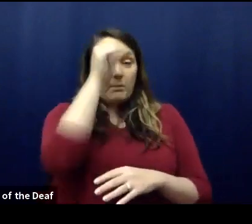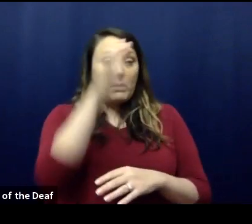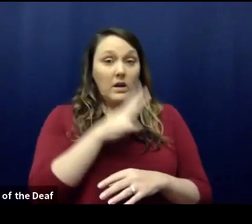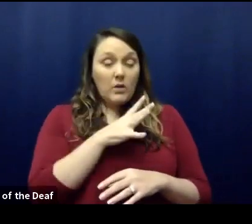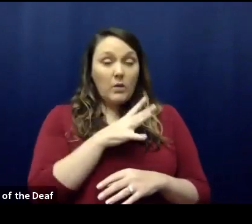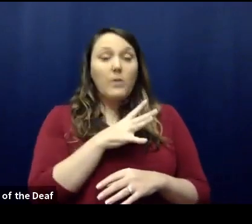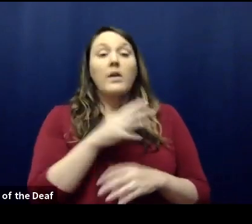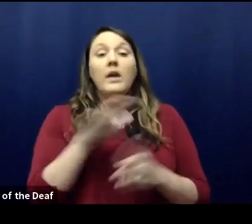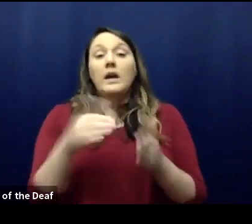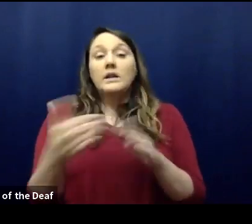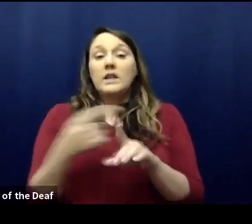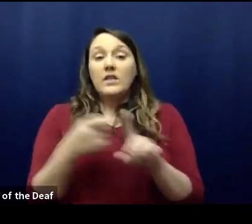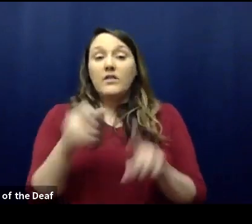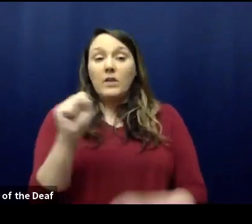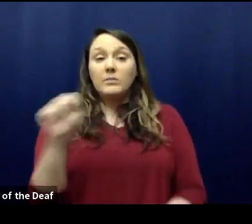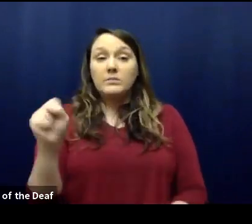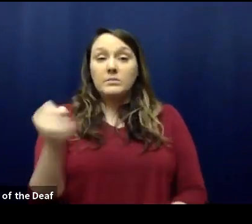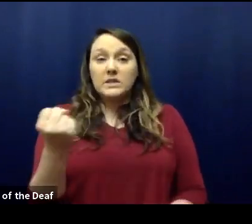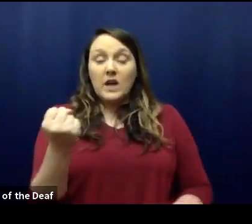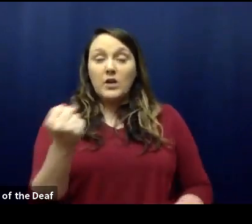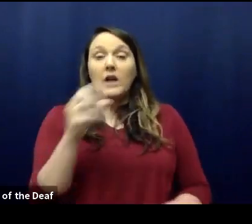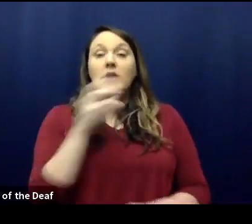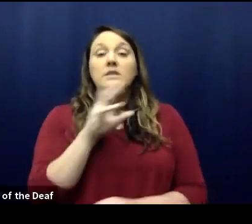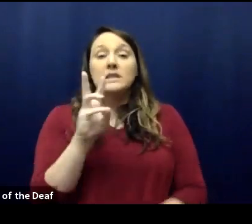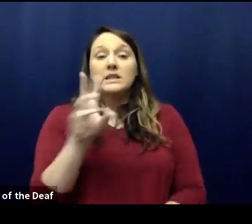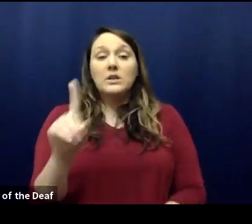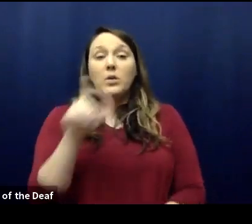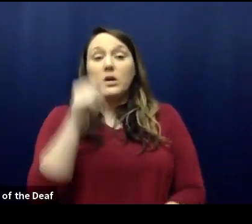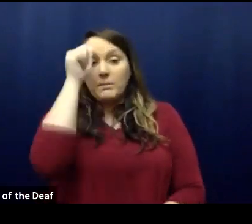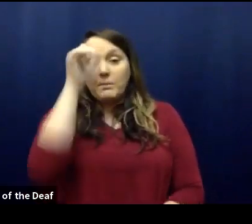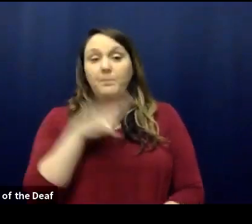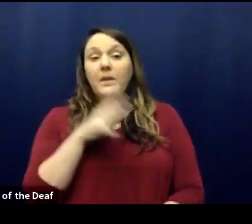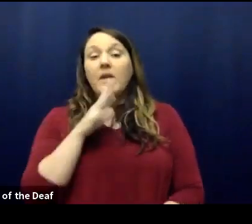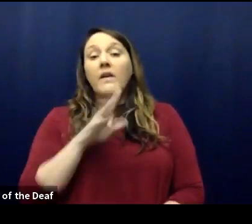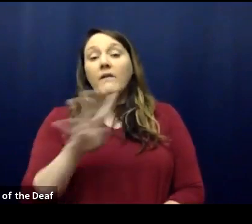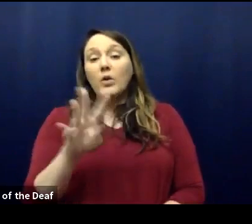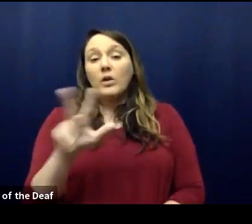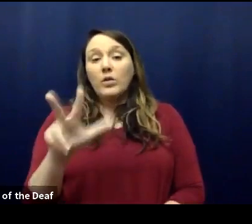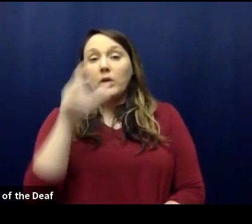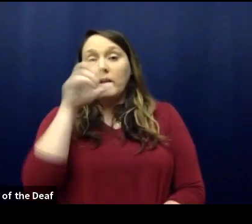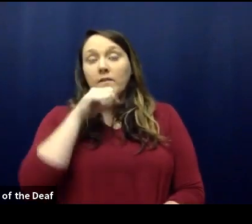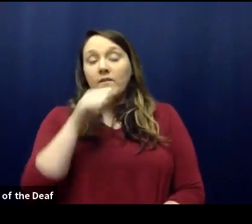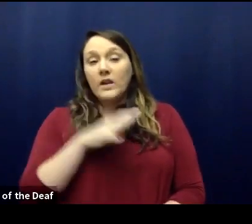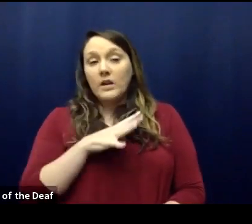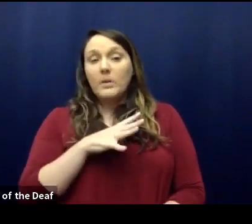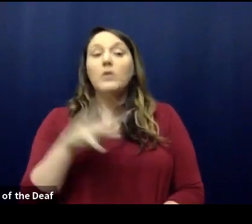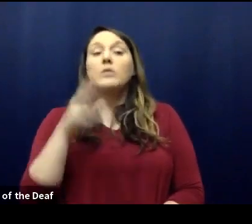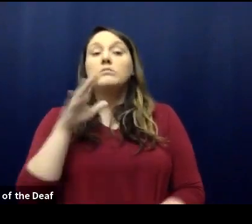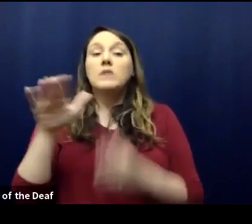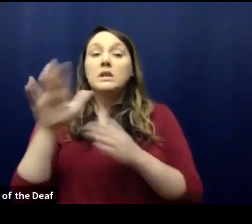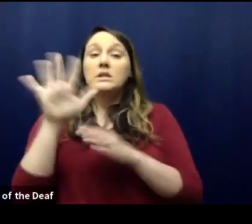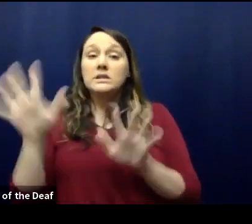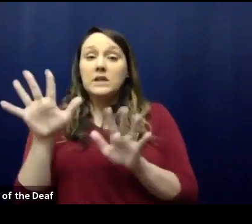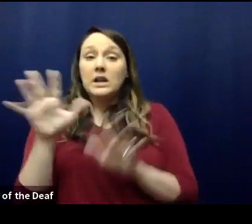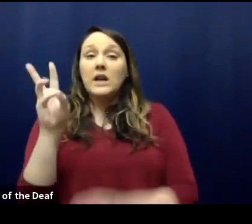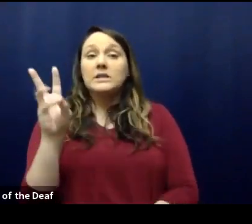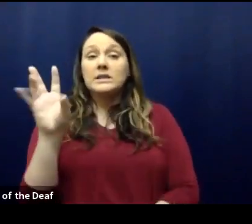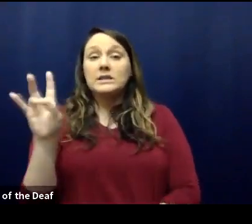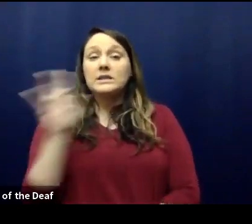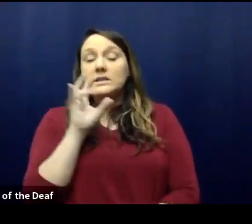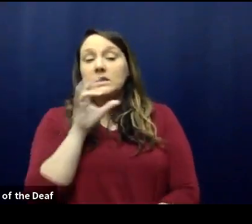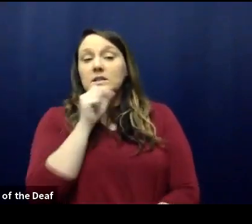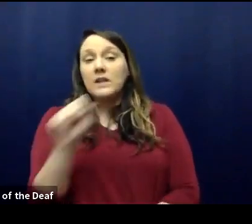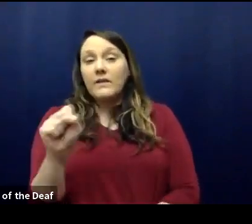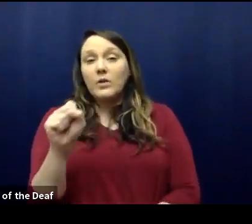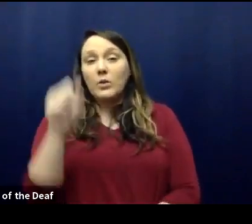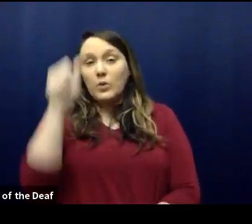Deaths from Saturday, 61-year-old male and a 43-year-old female and the death from Sunday was a 67-year-old male. From Vincent